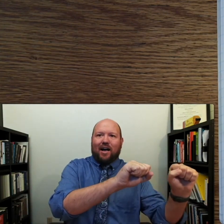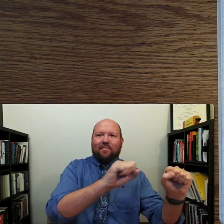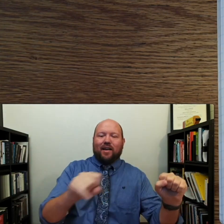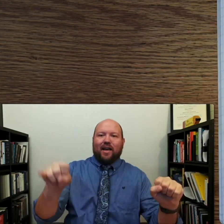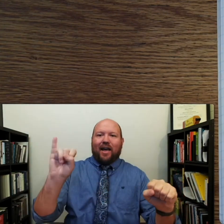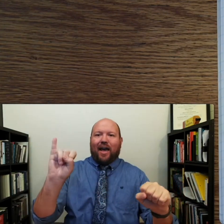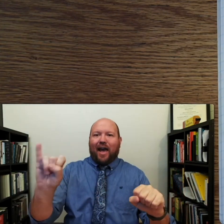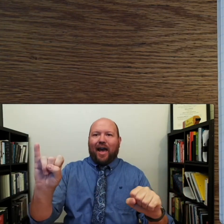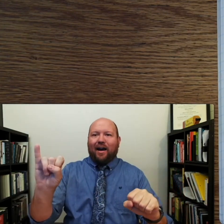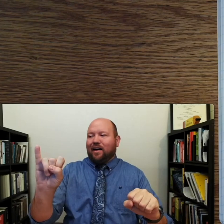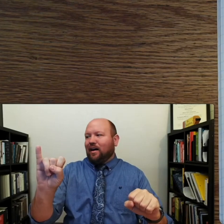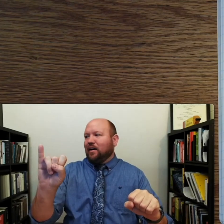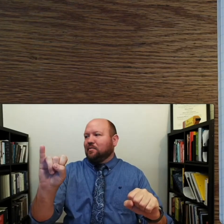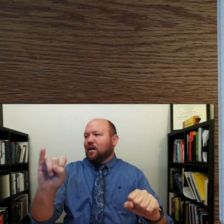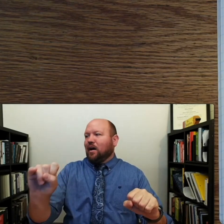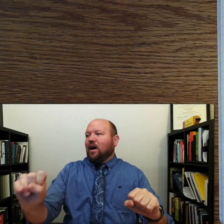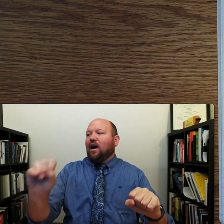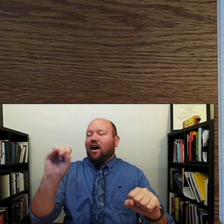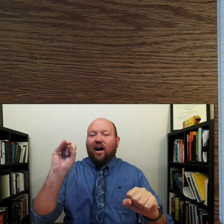Ant-arctica.